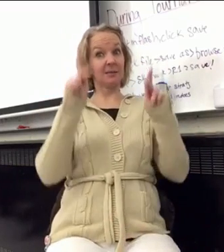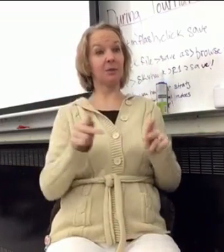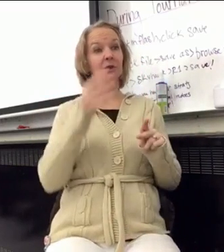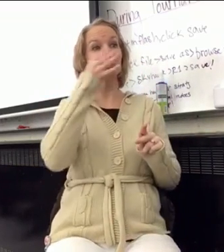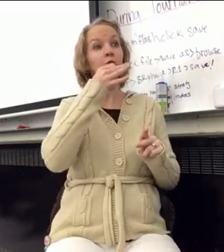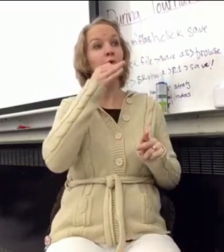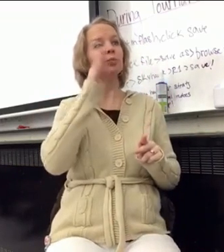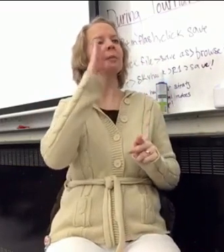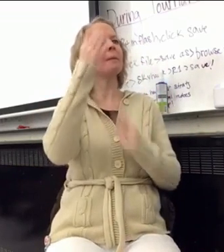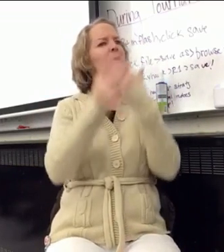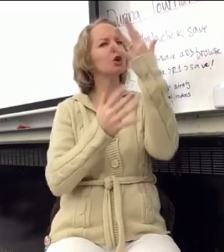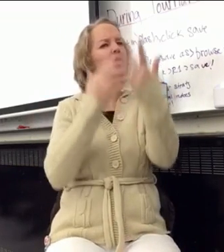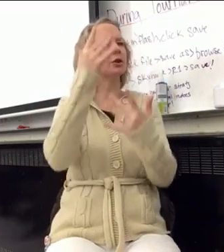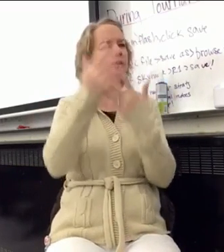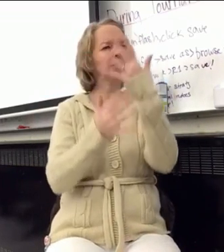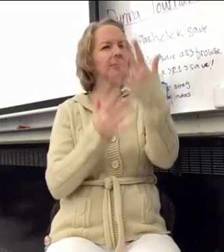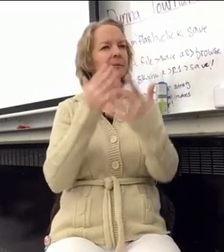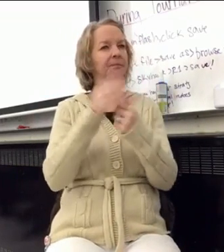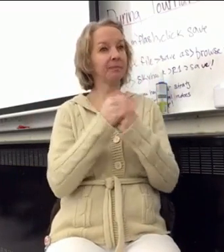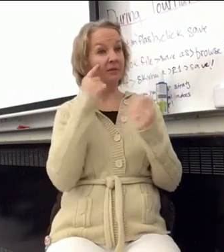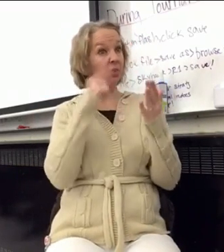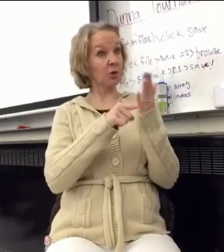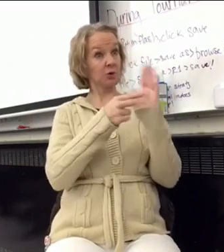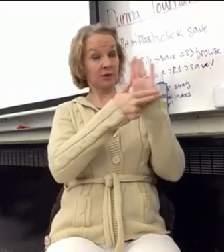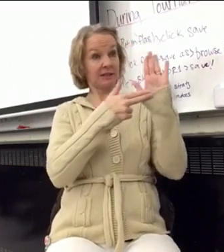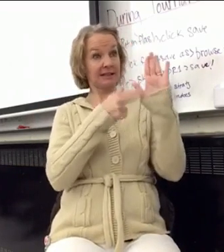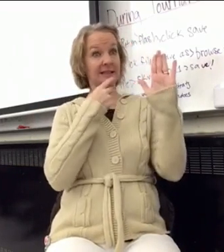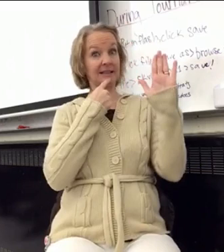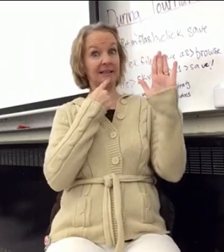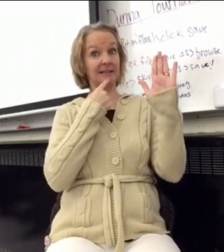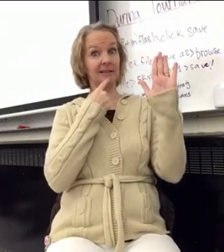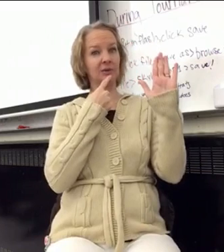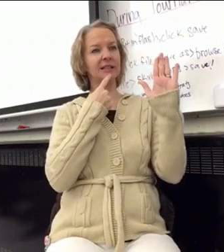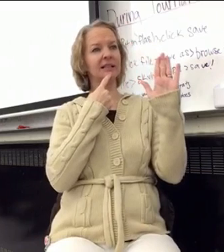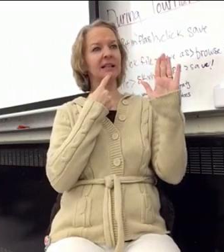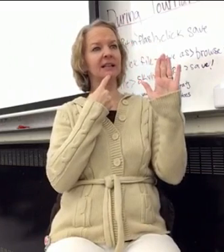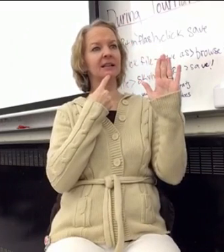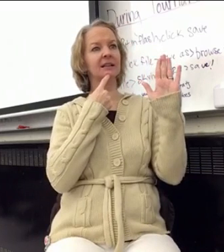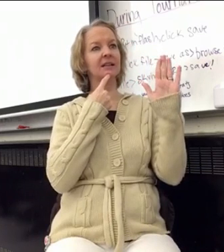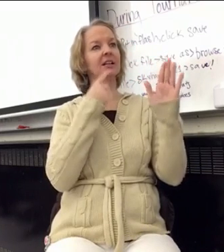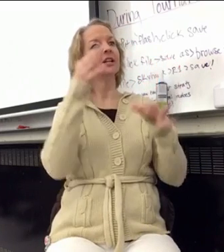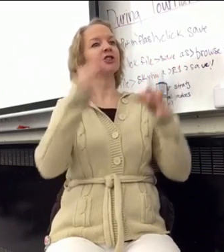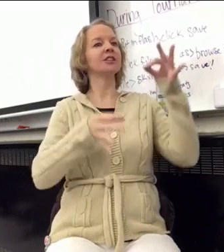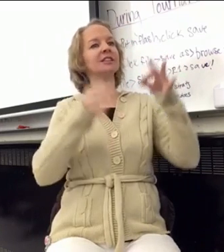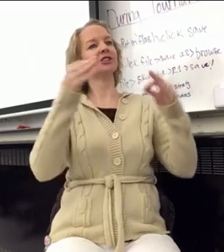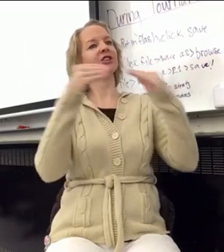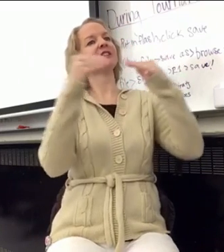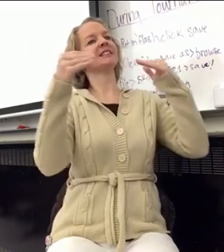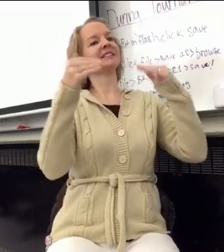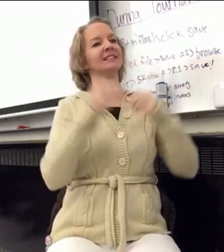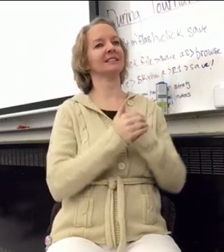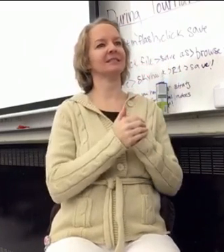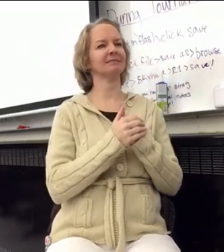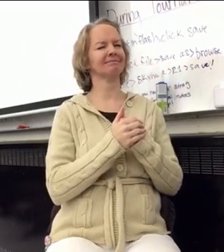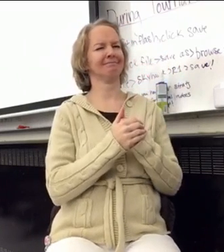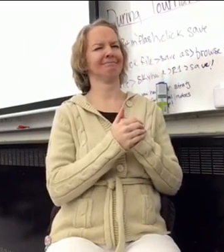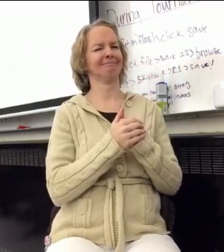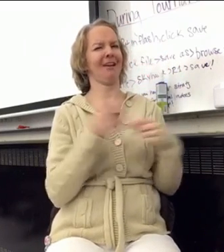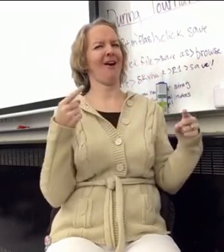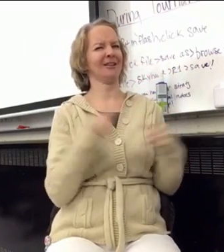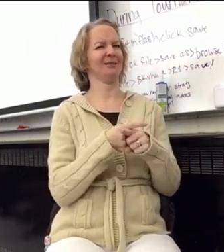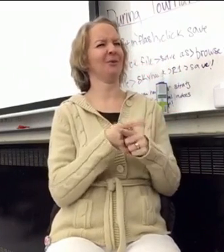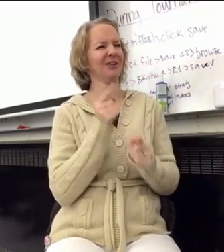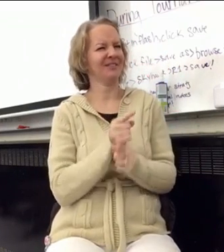be burned at the stake. And if you notice what it says right here, what does that say? Justice. A little bit of an oxymoron. Hey,